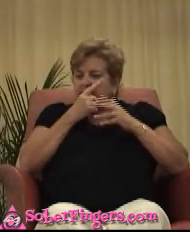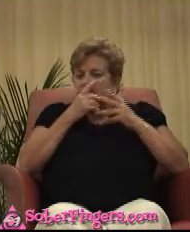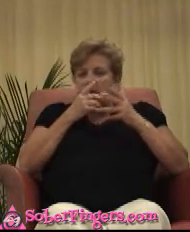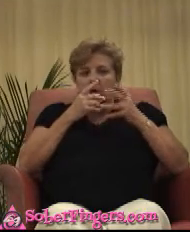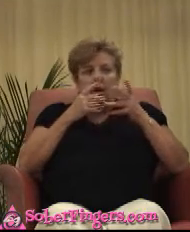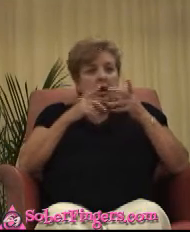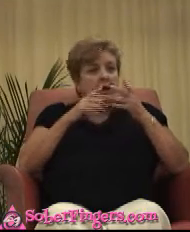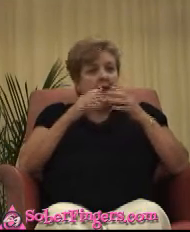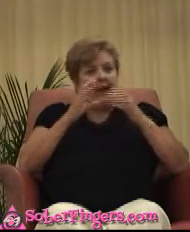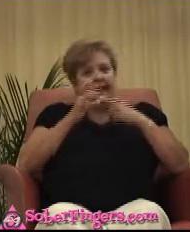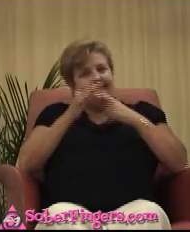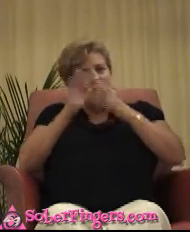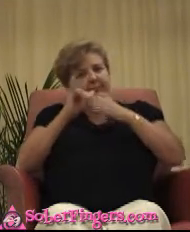guy's